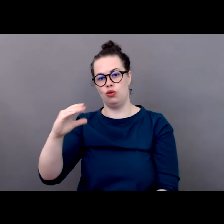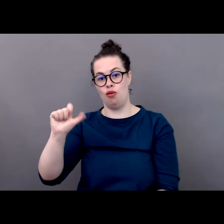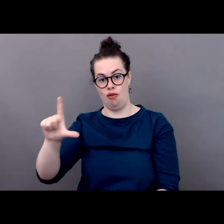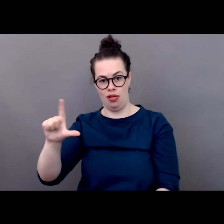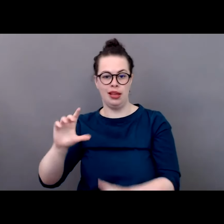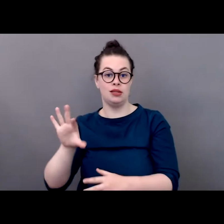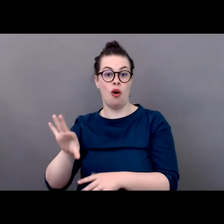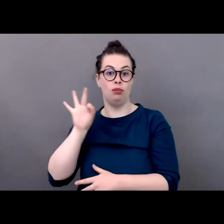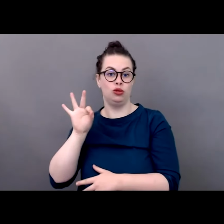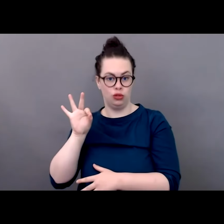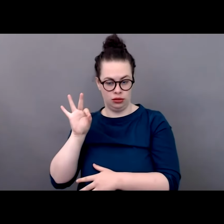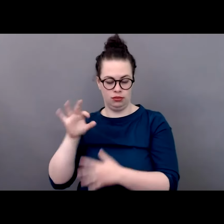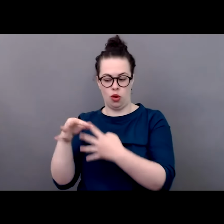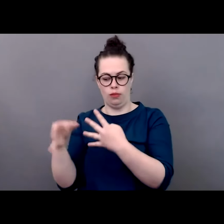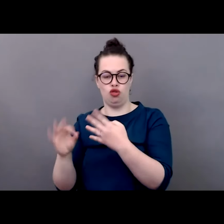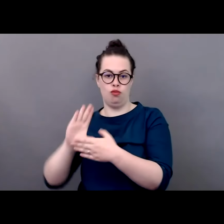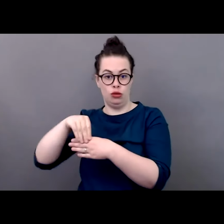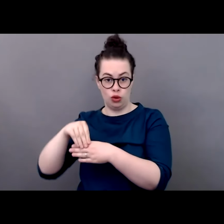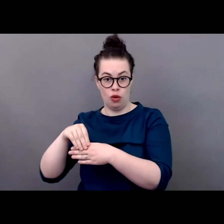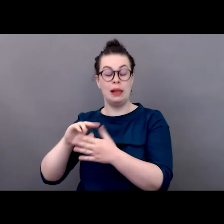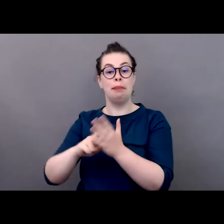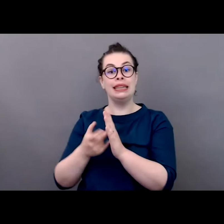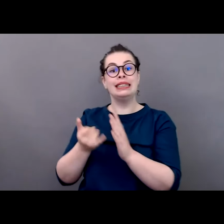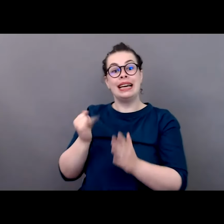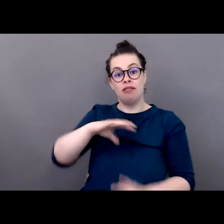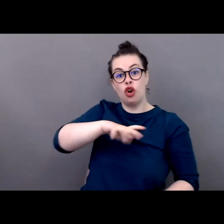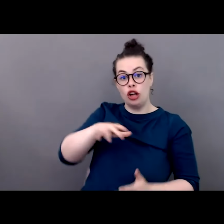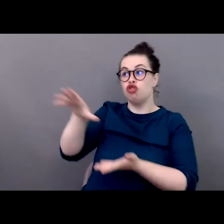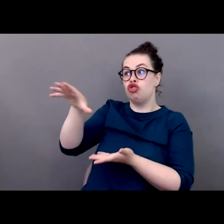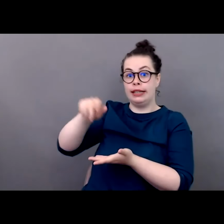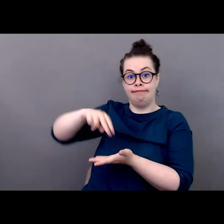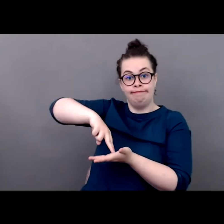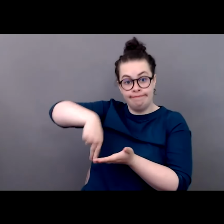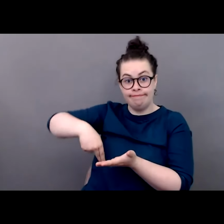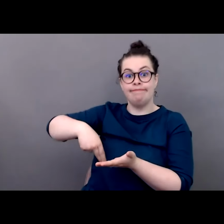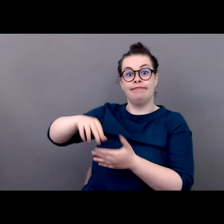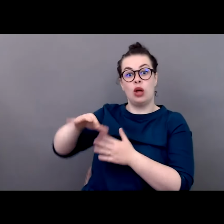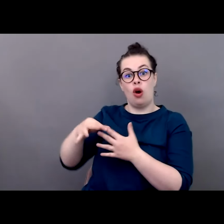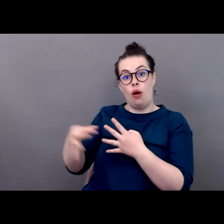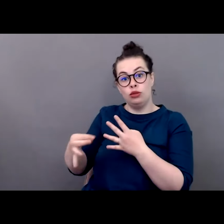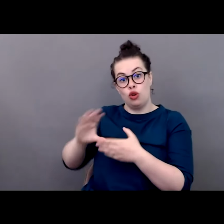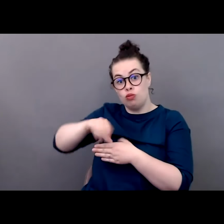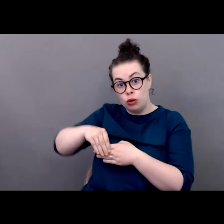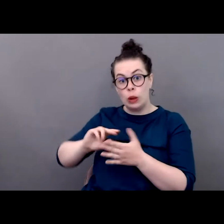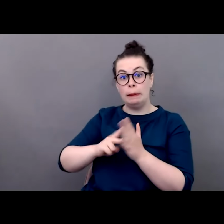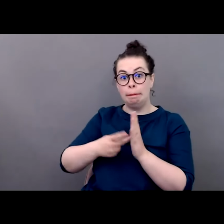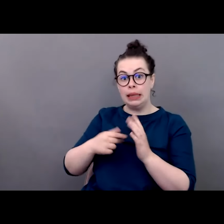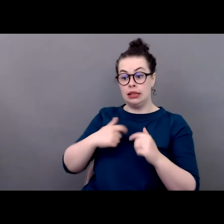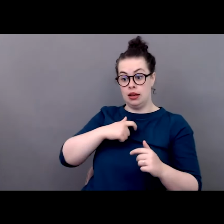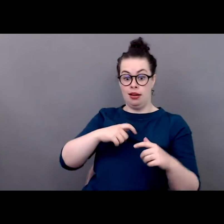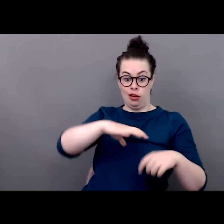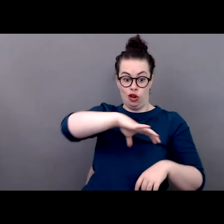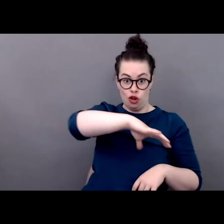a complaint before the CRPD committee where the applicant and the respondent state